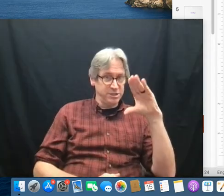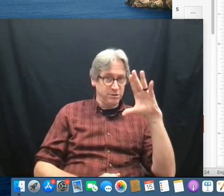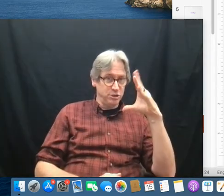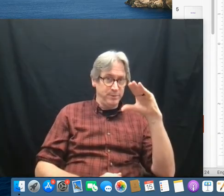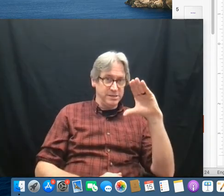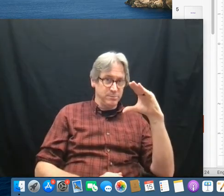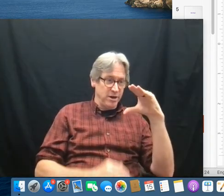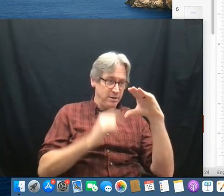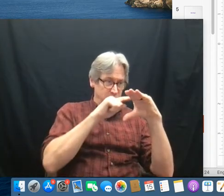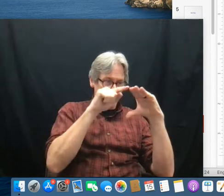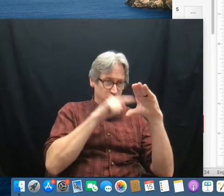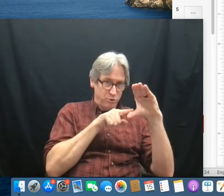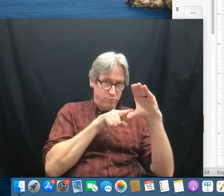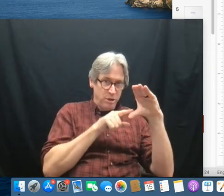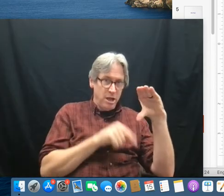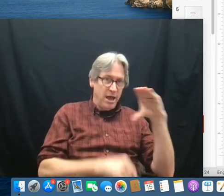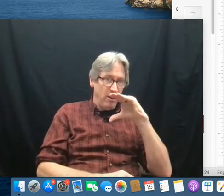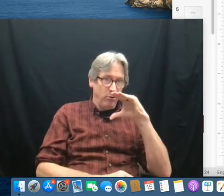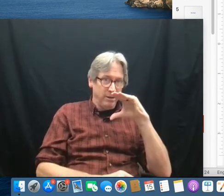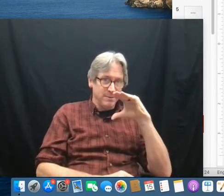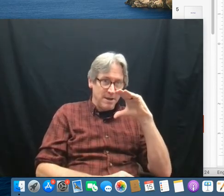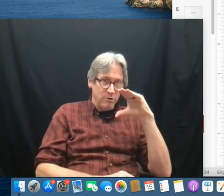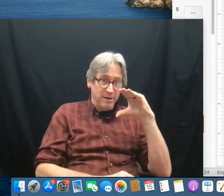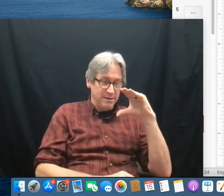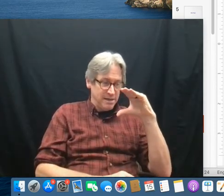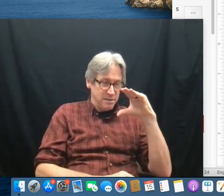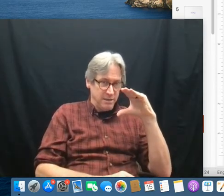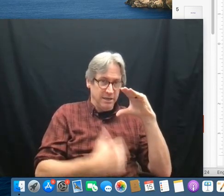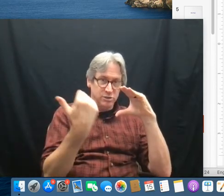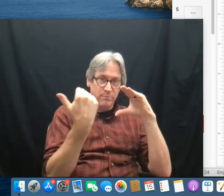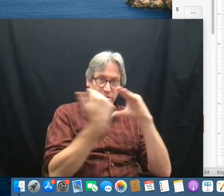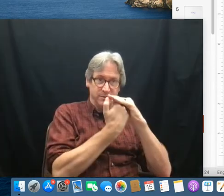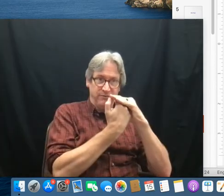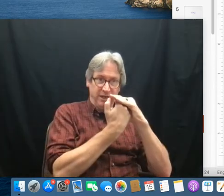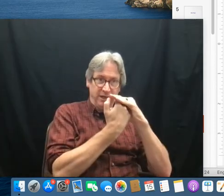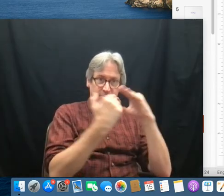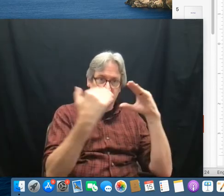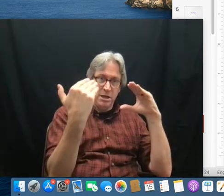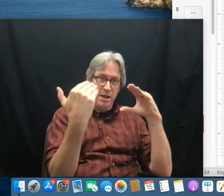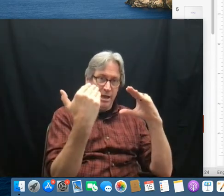to, who's going to do it, and then what was done.